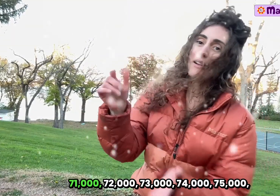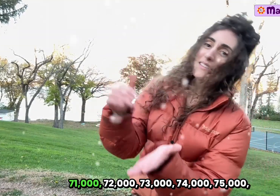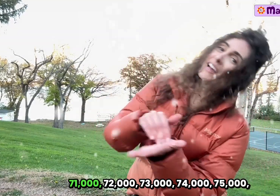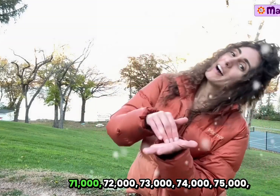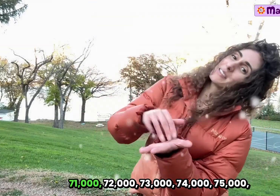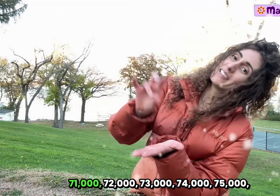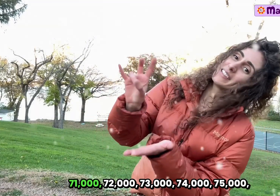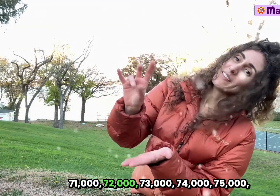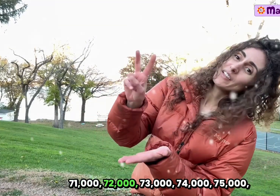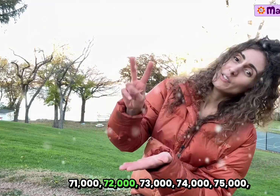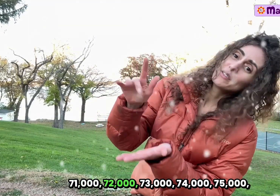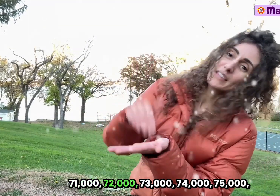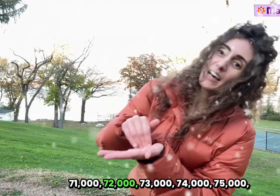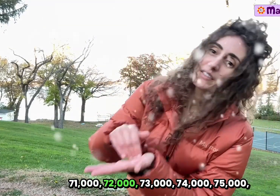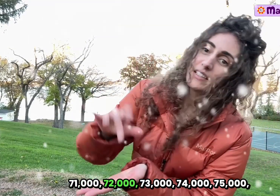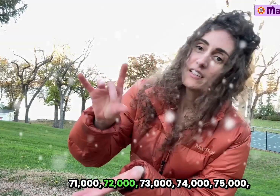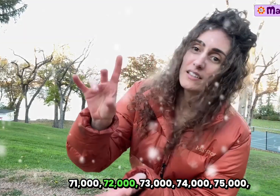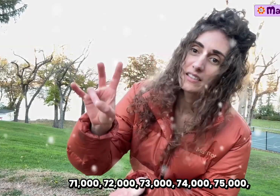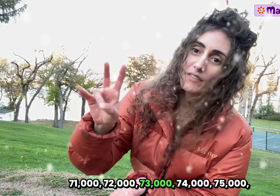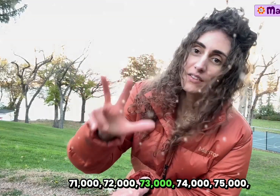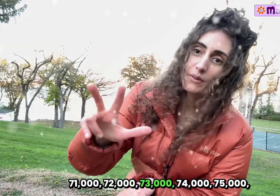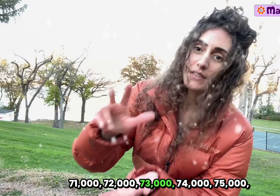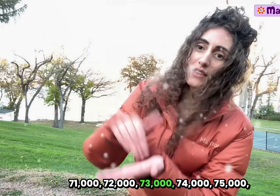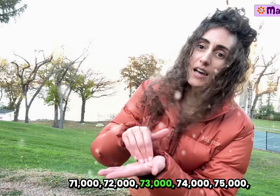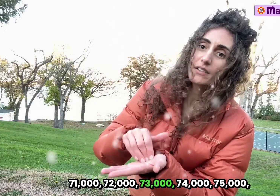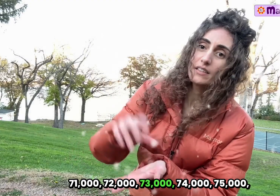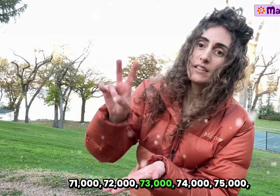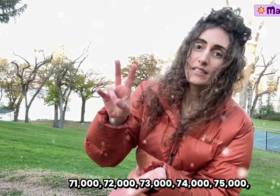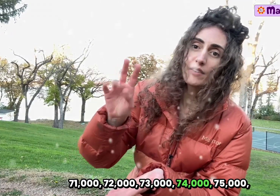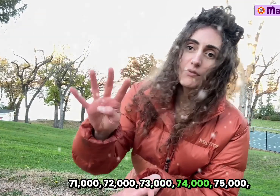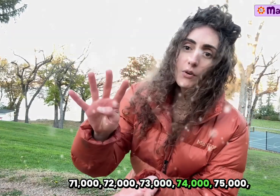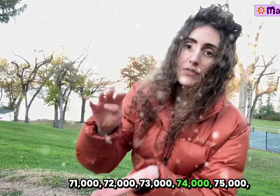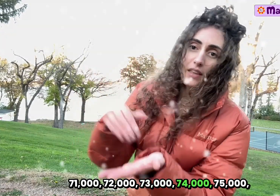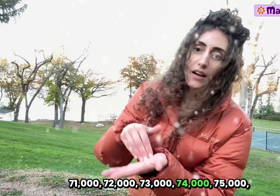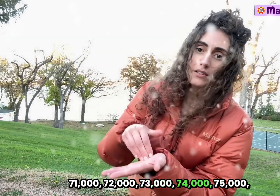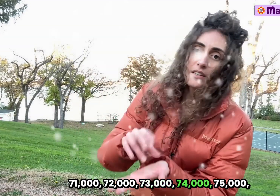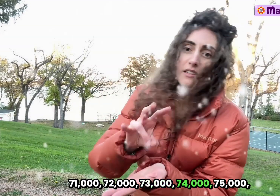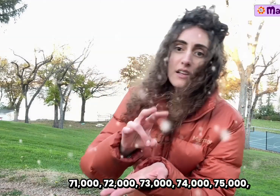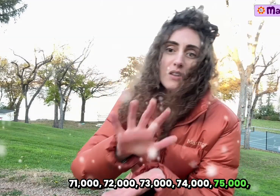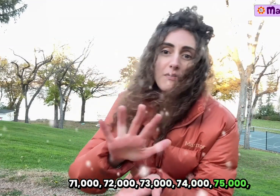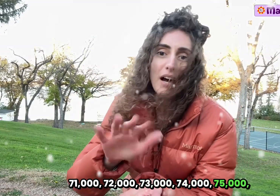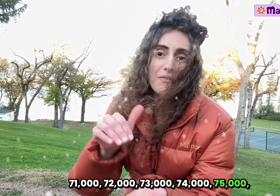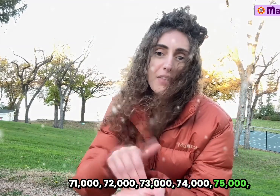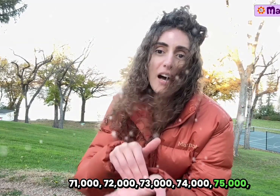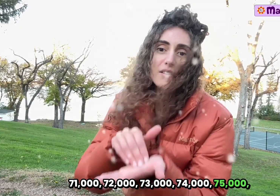,000, 72,000, 73,000, 74,000, 75,000,